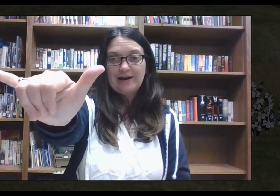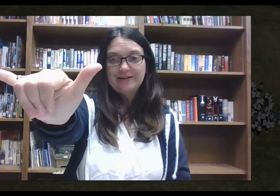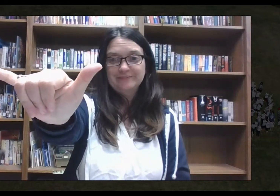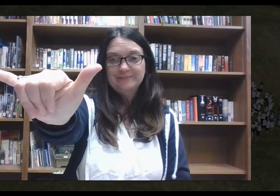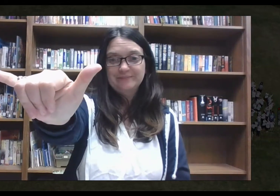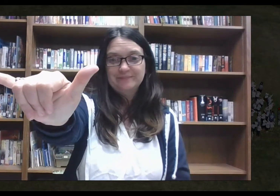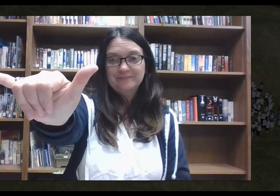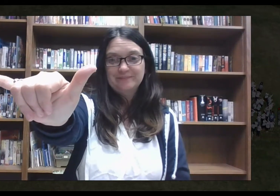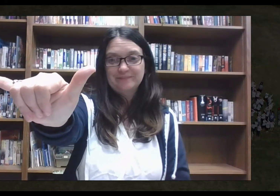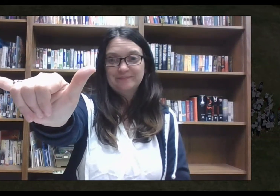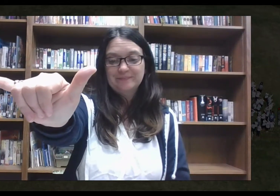M-A-Y.